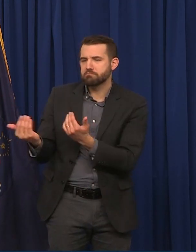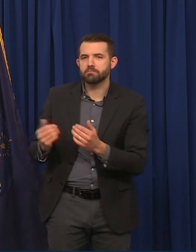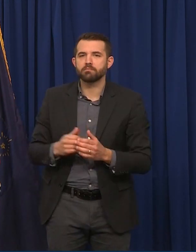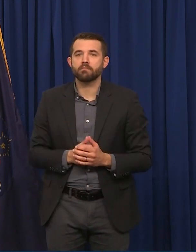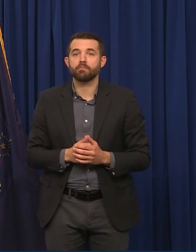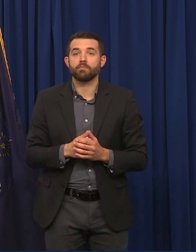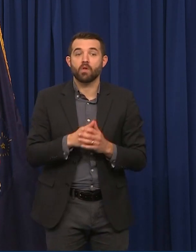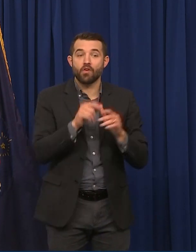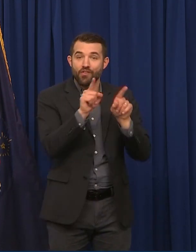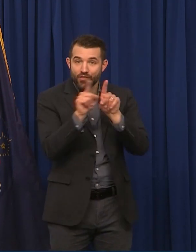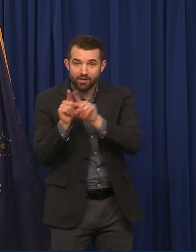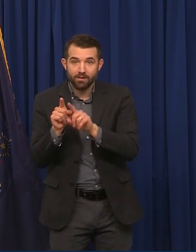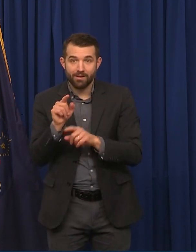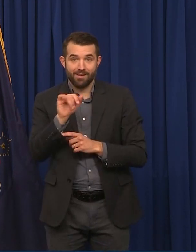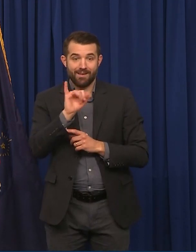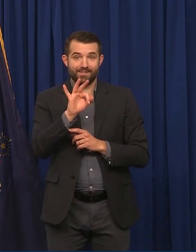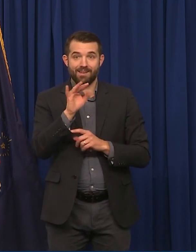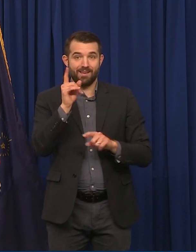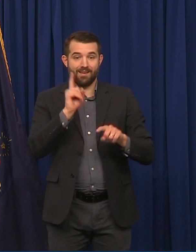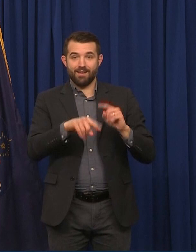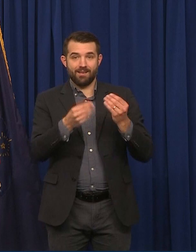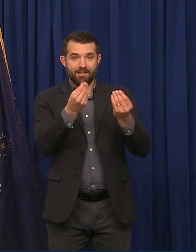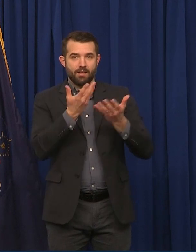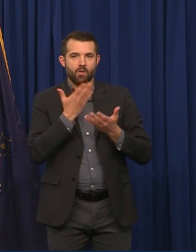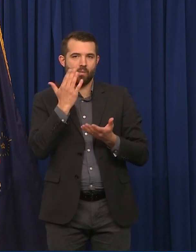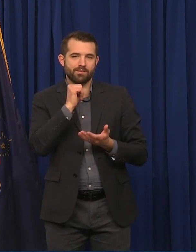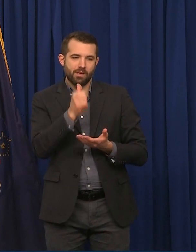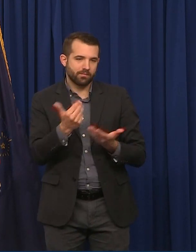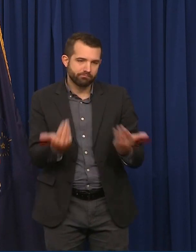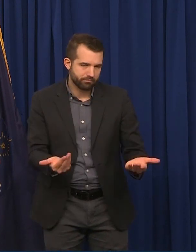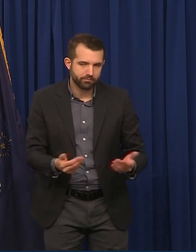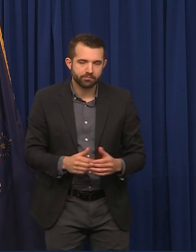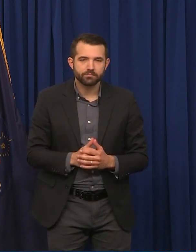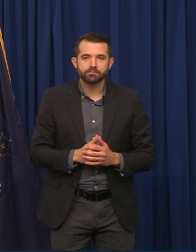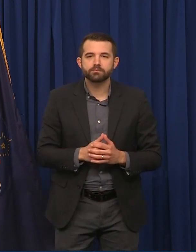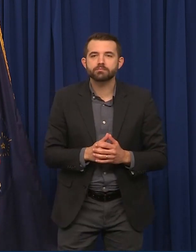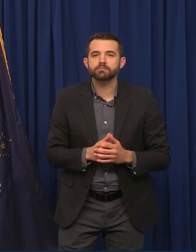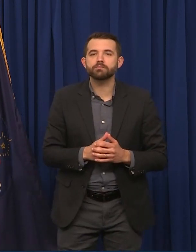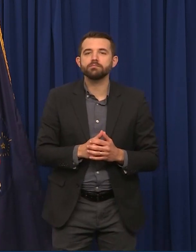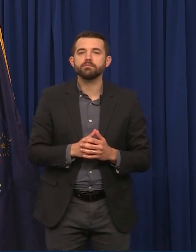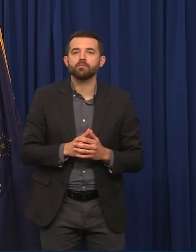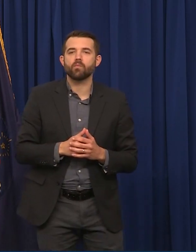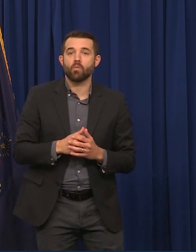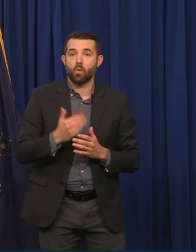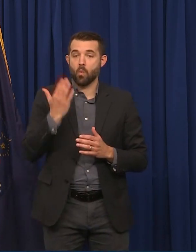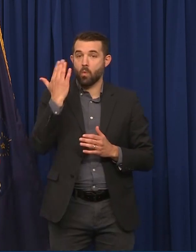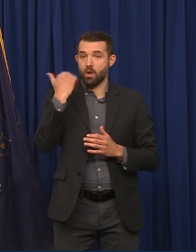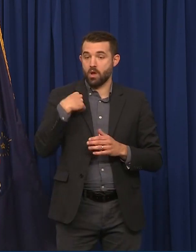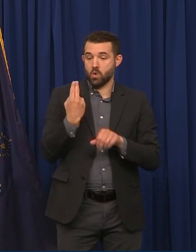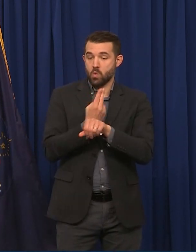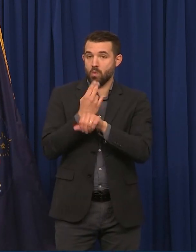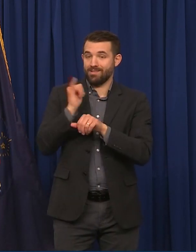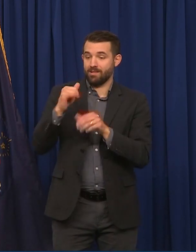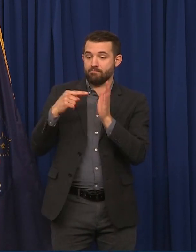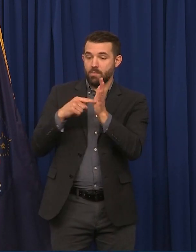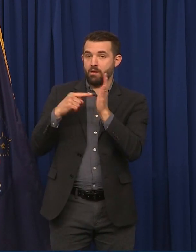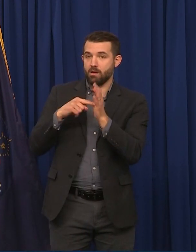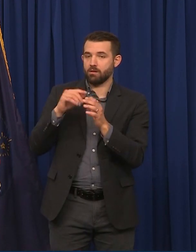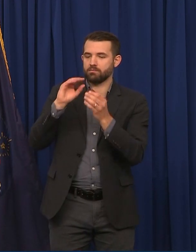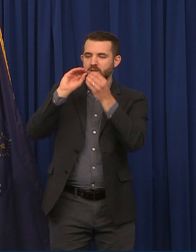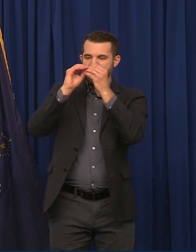question is about modeling and how we approach modeling. The purpose of looking at models around infectious